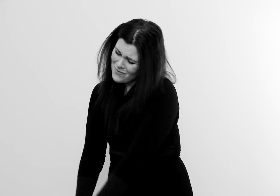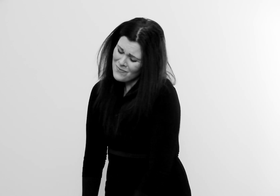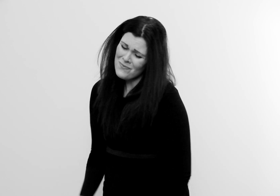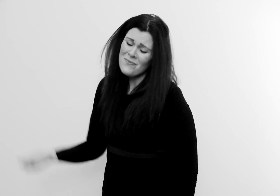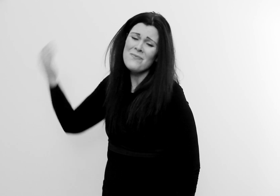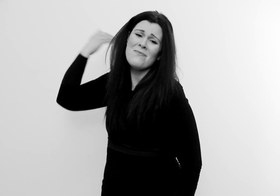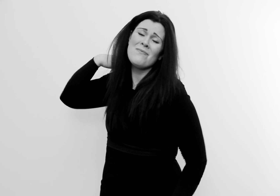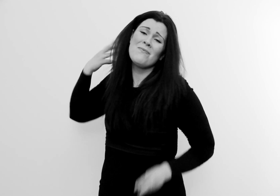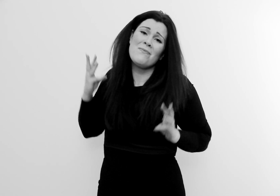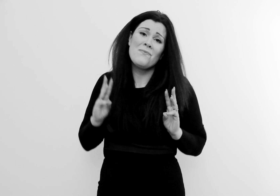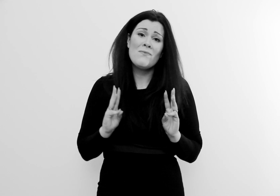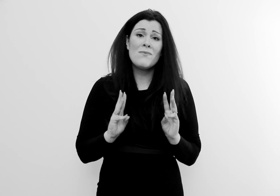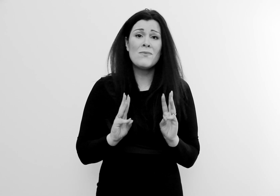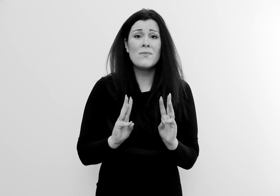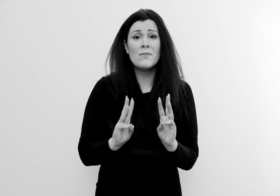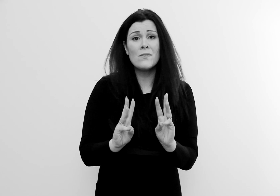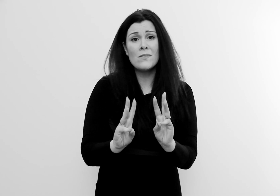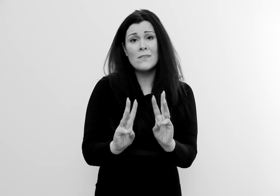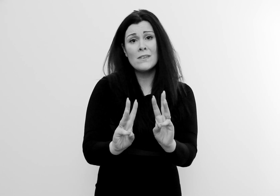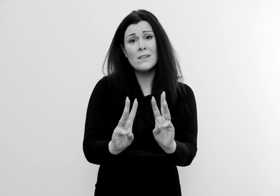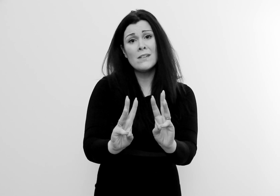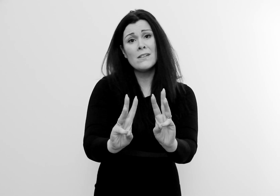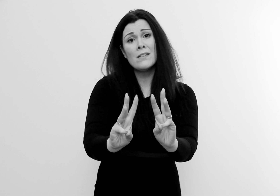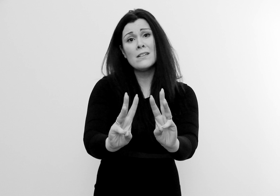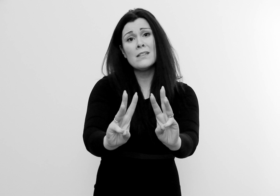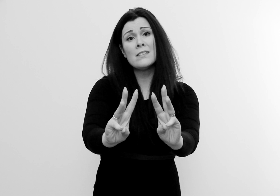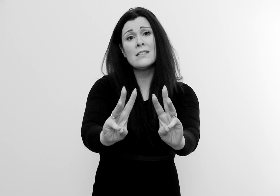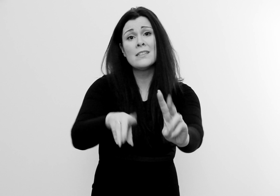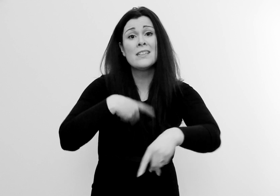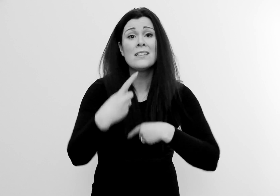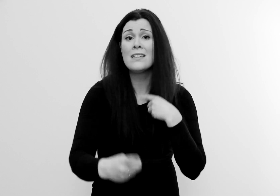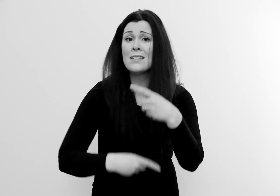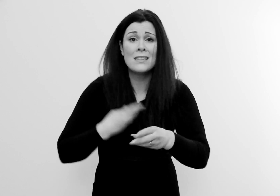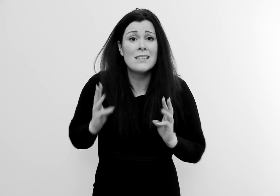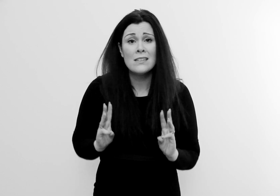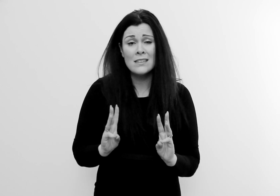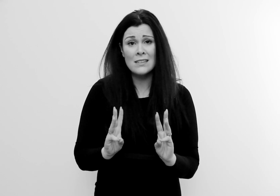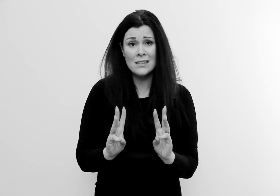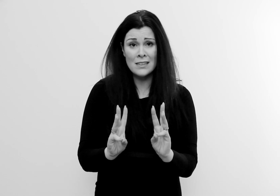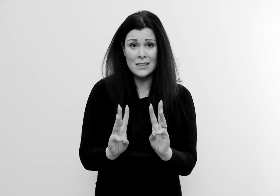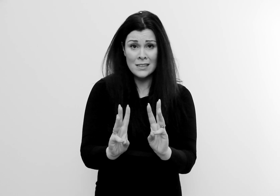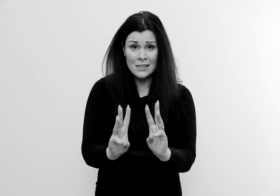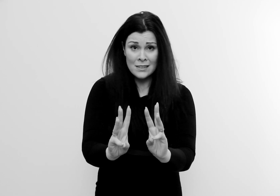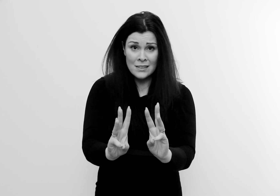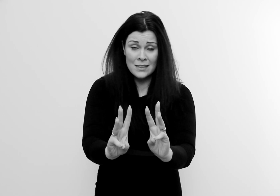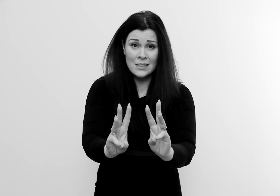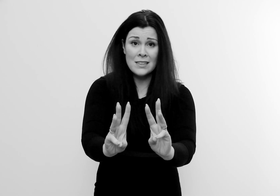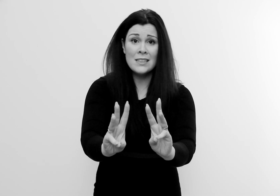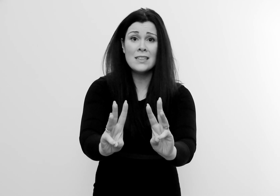same. I promised you then I would promise you